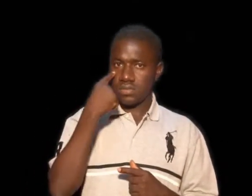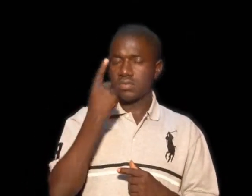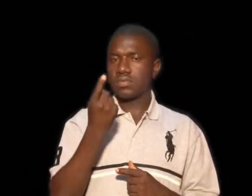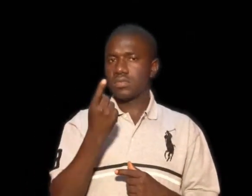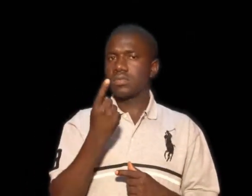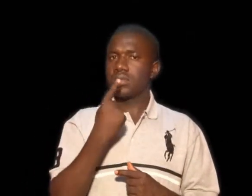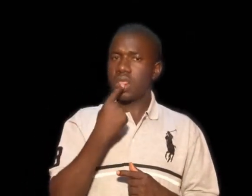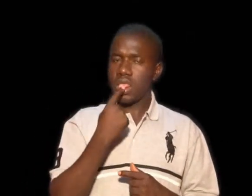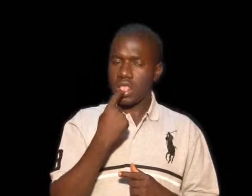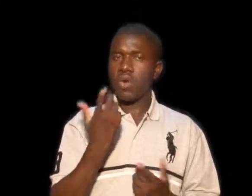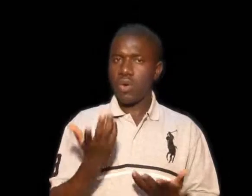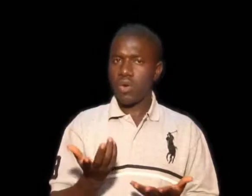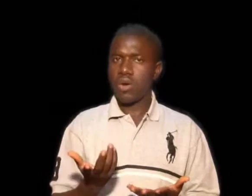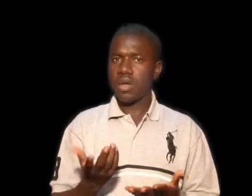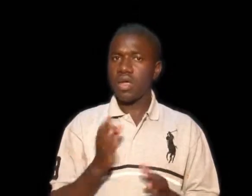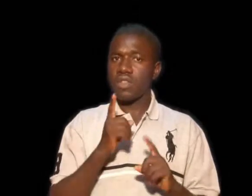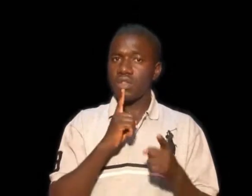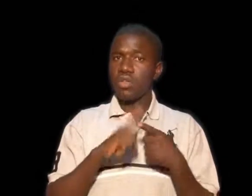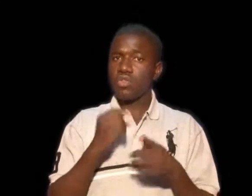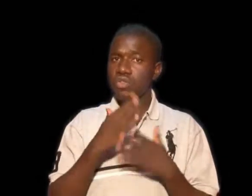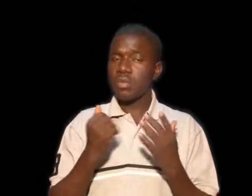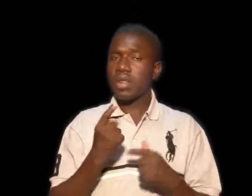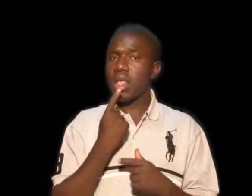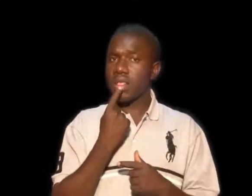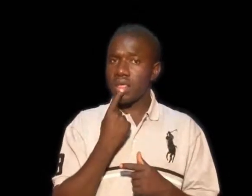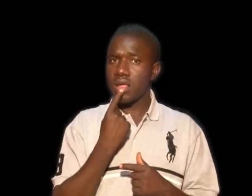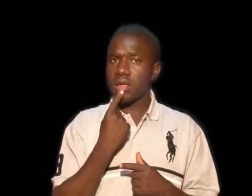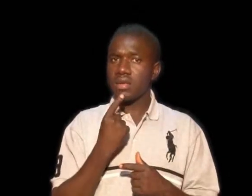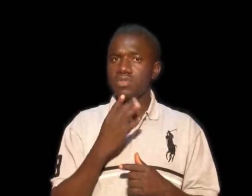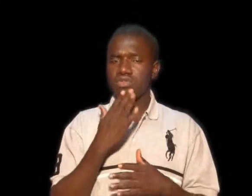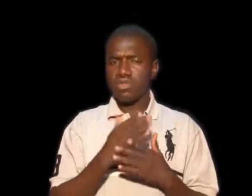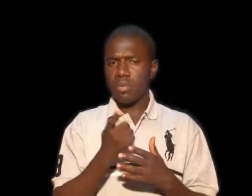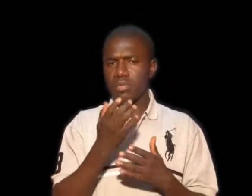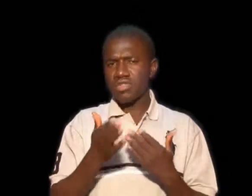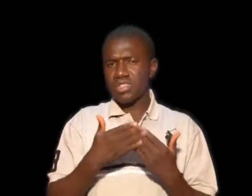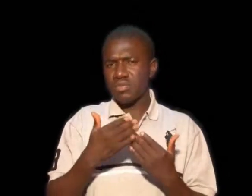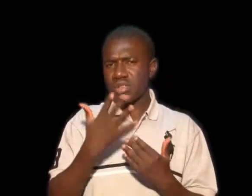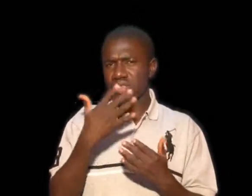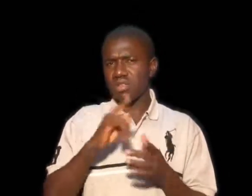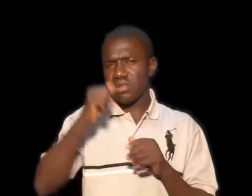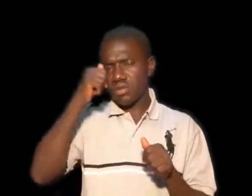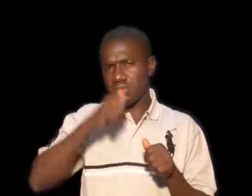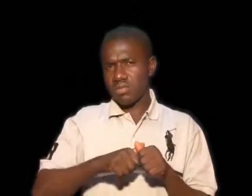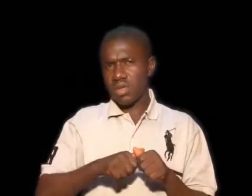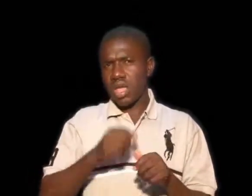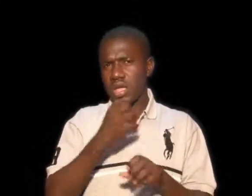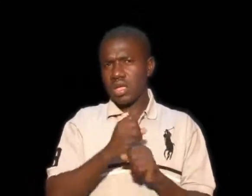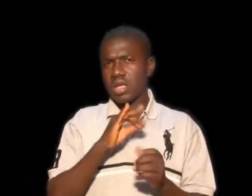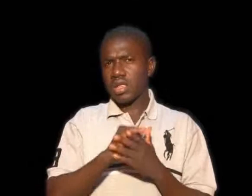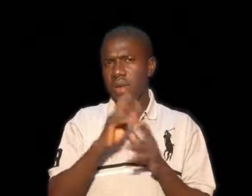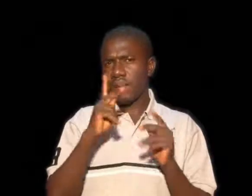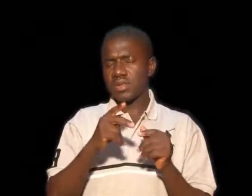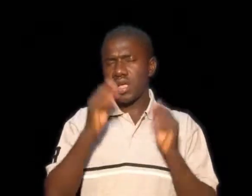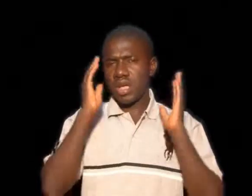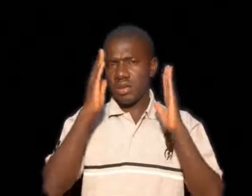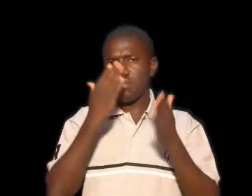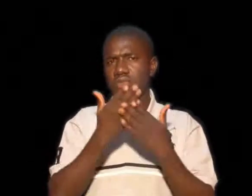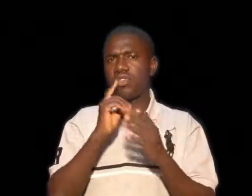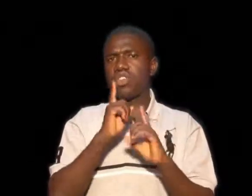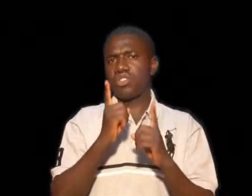tongue. If you are talking to a person who is lip reading, some simple tips to remember are: get the person's